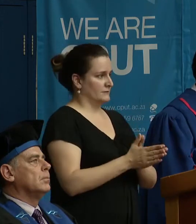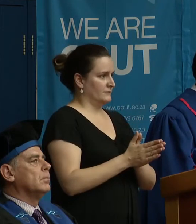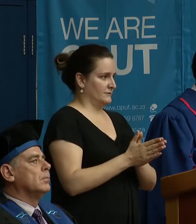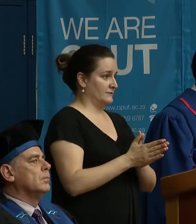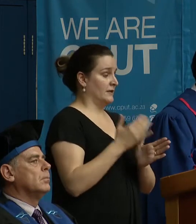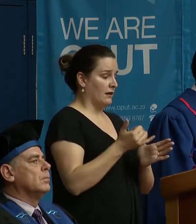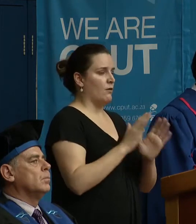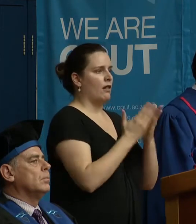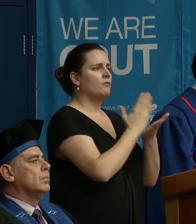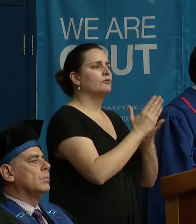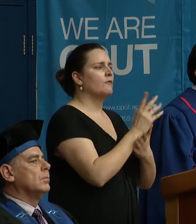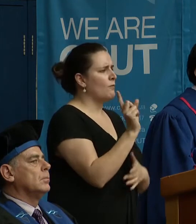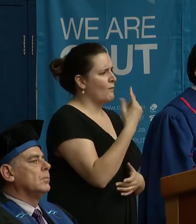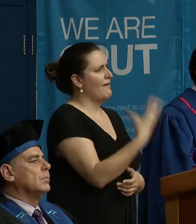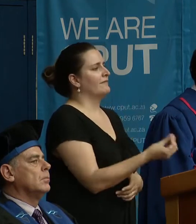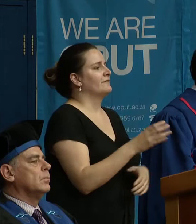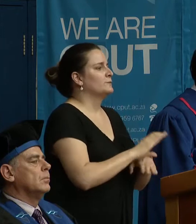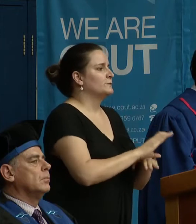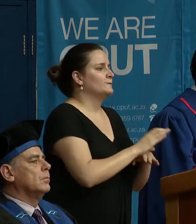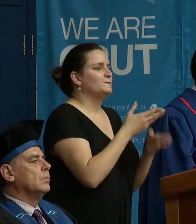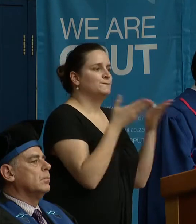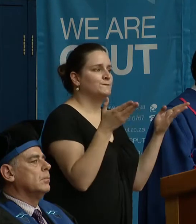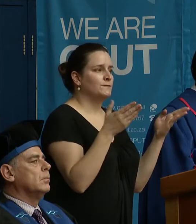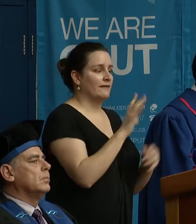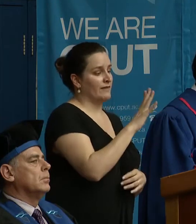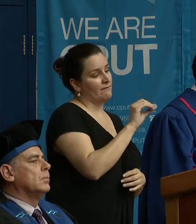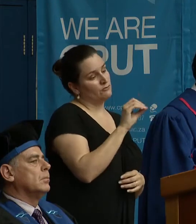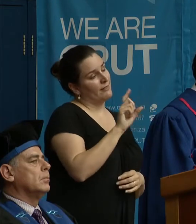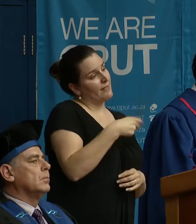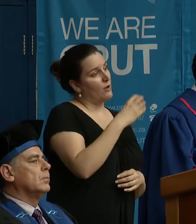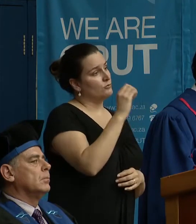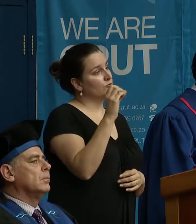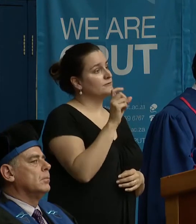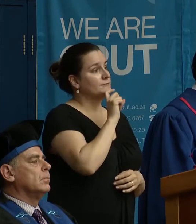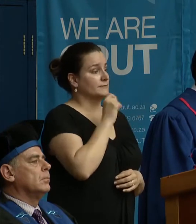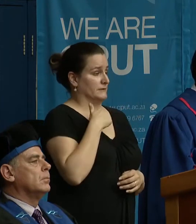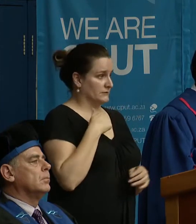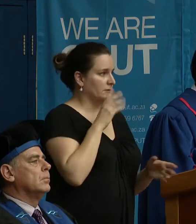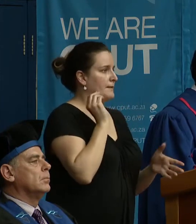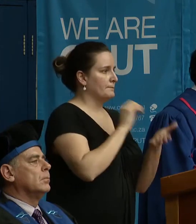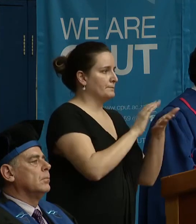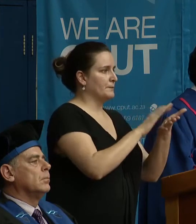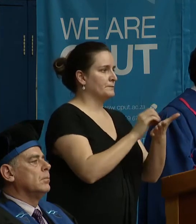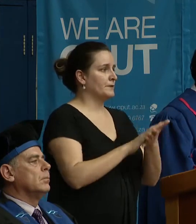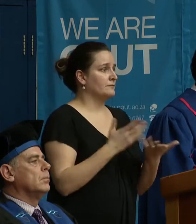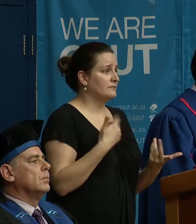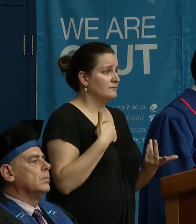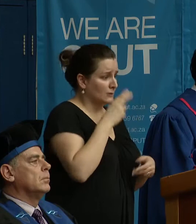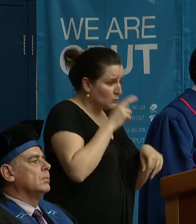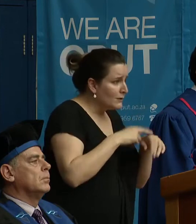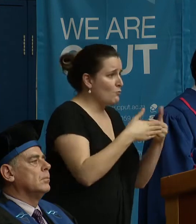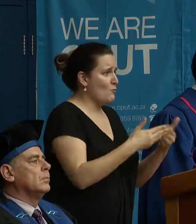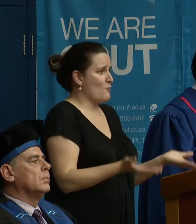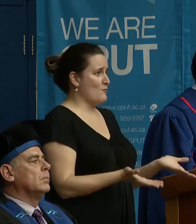Cape Town libraries. There are in excess of 500,000 registered users of these facilities, and the city cannot meet the demand for more